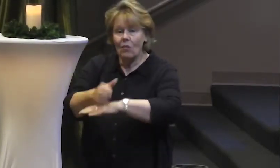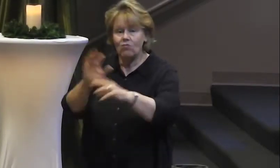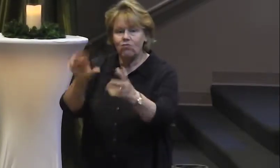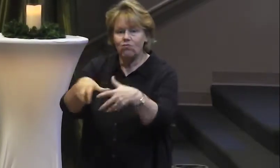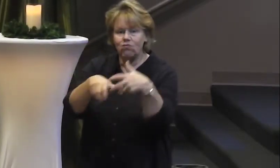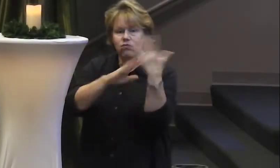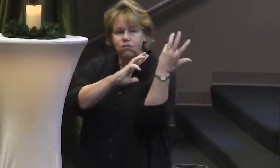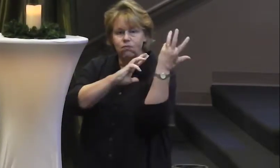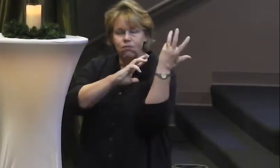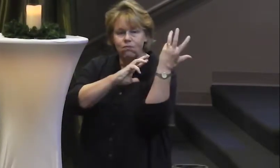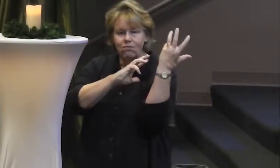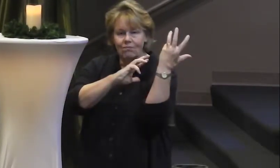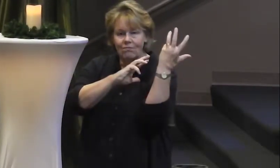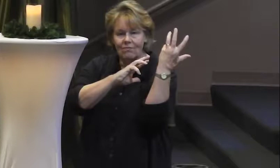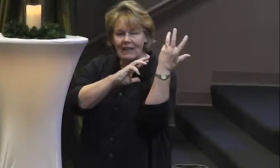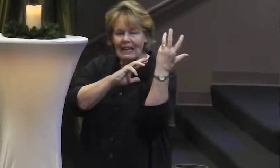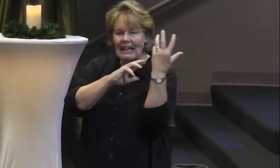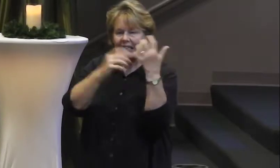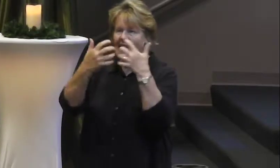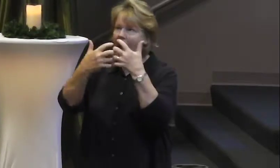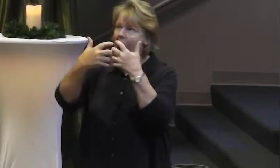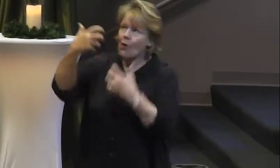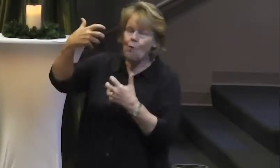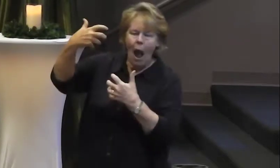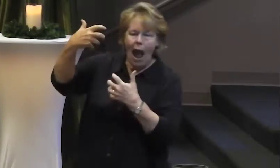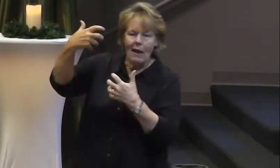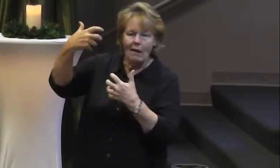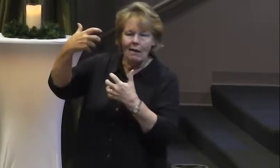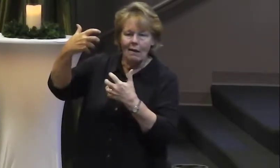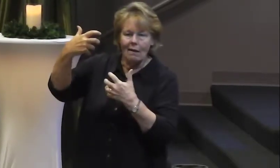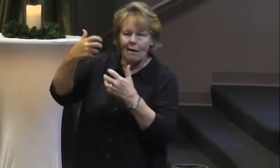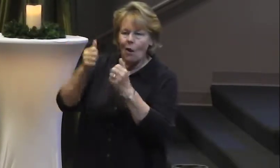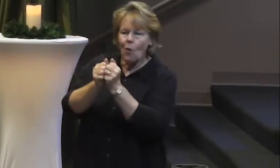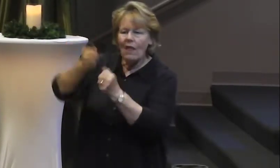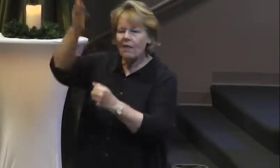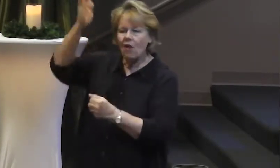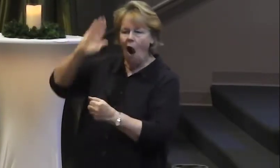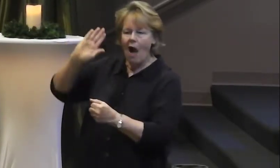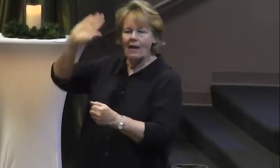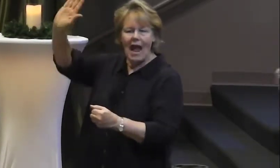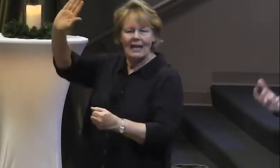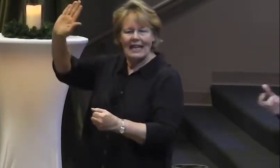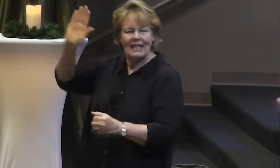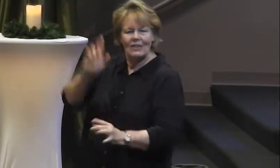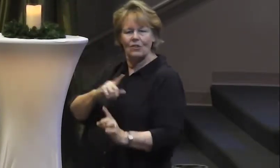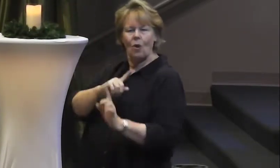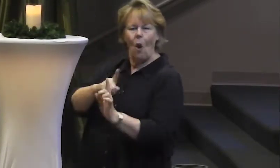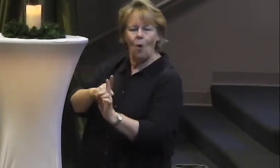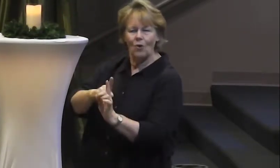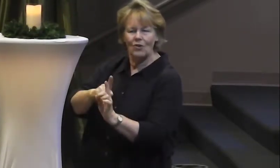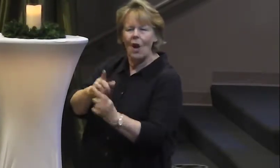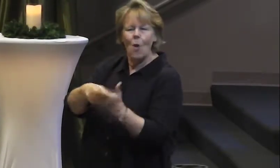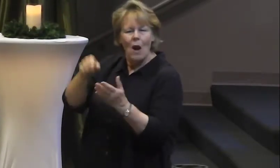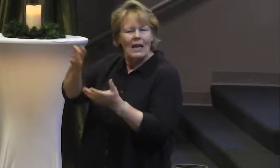of whack. It's not the way God intended it to be. And that means that everything and everyone experiences